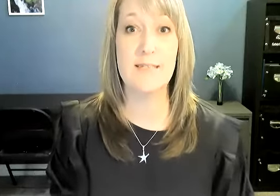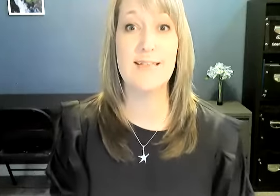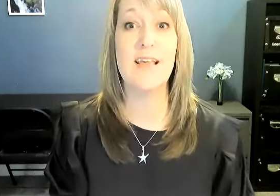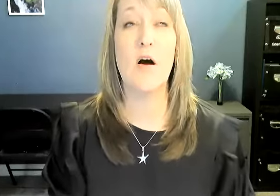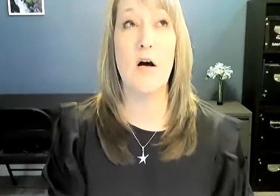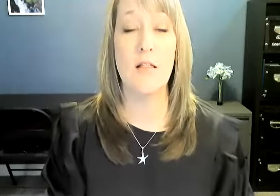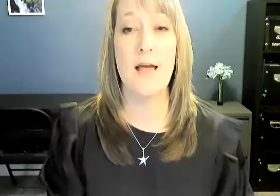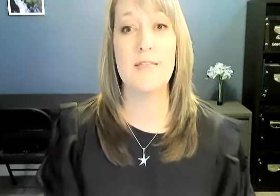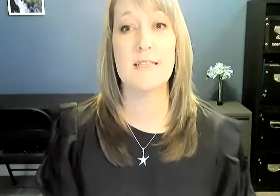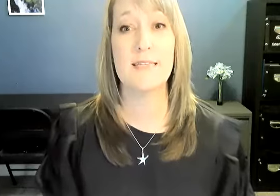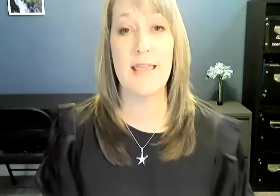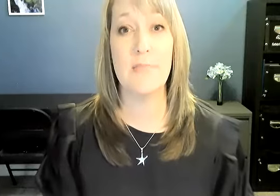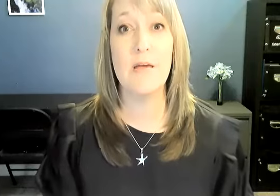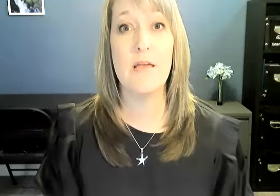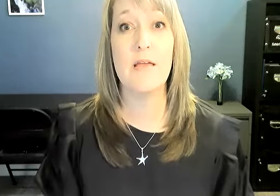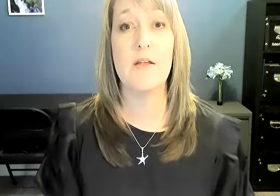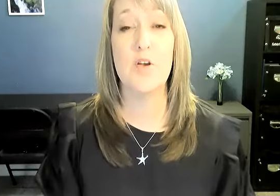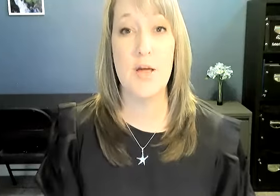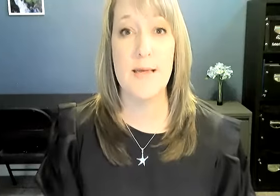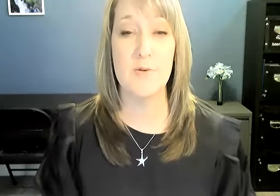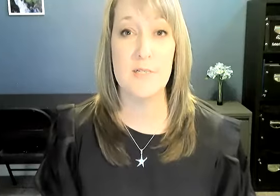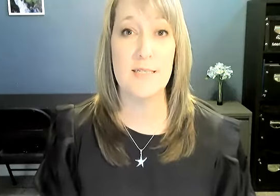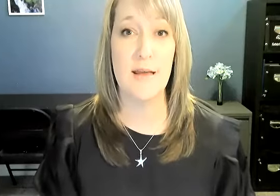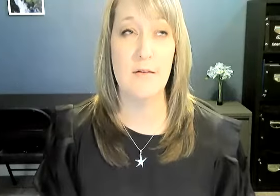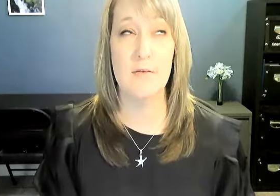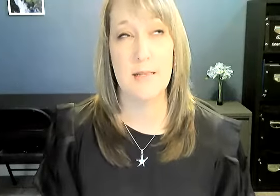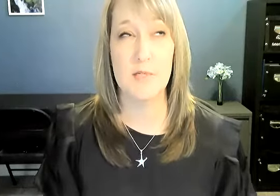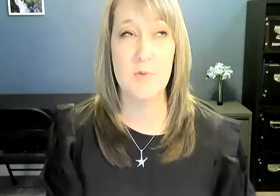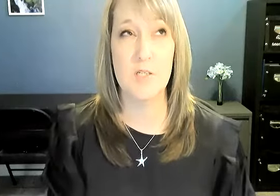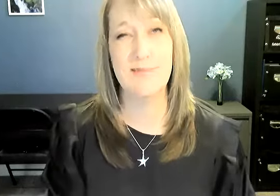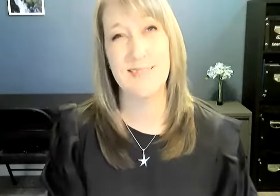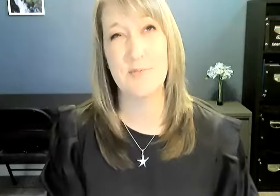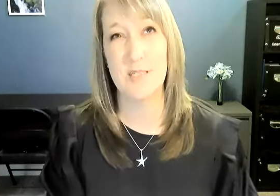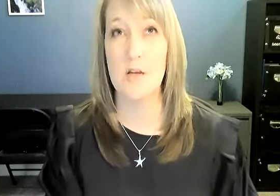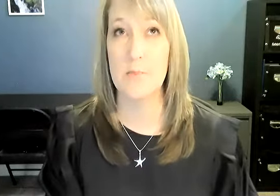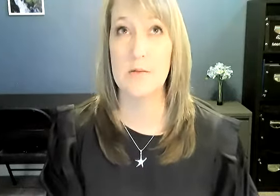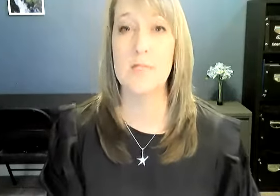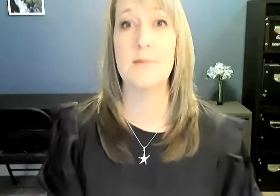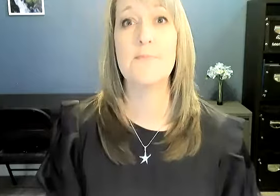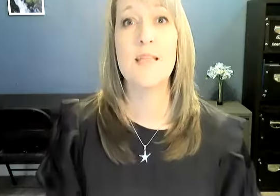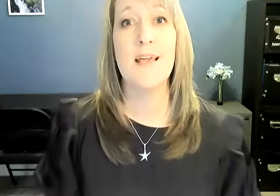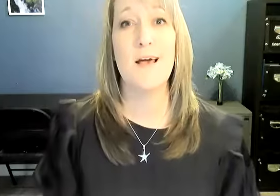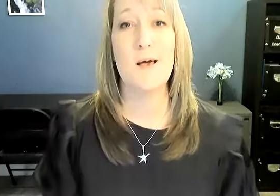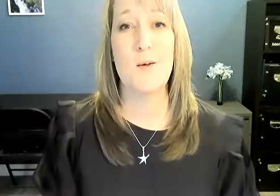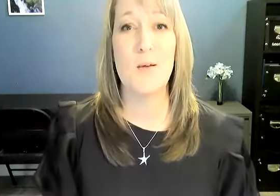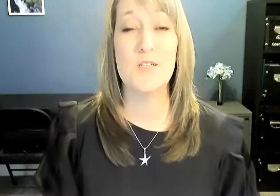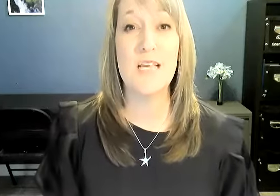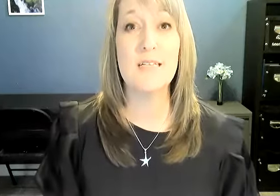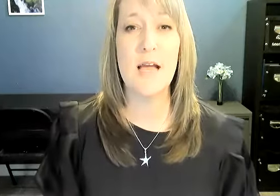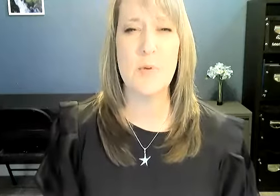they all have the same non-manual sign or the same expression. It's really a non-manual sign, which is eyebrows